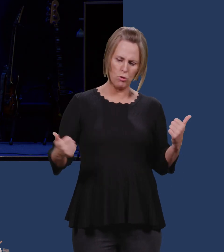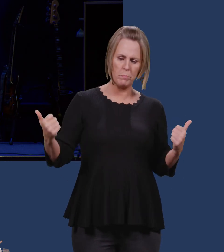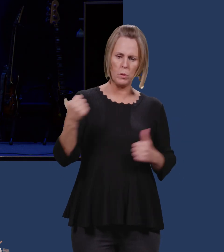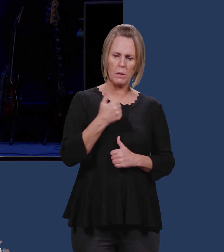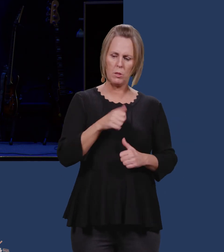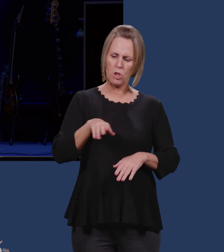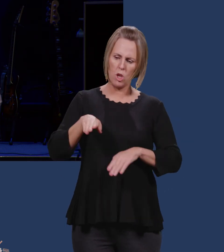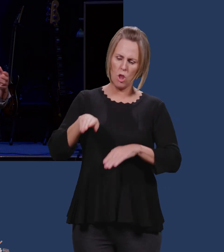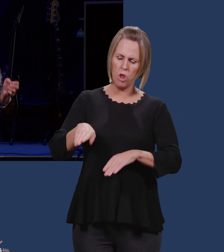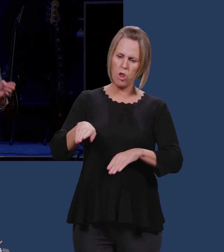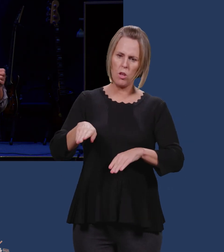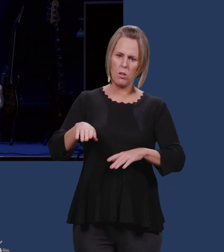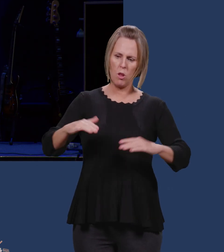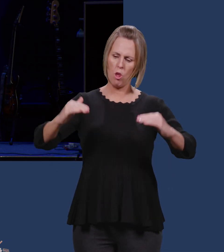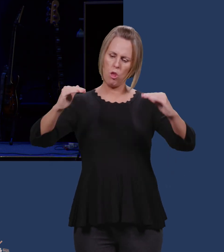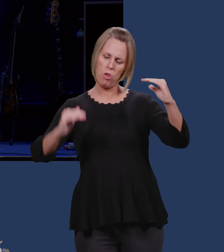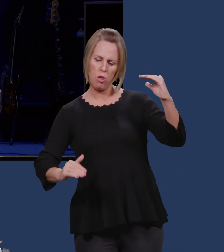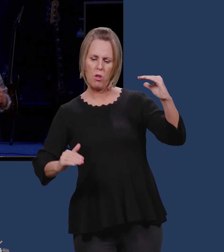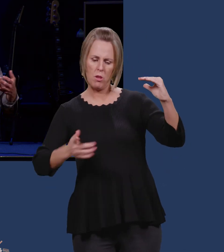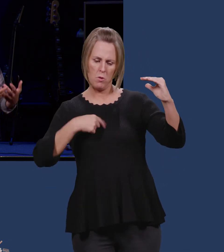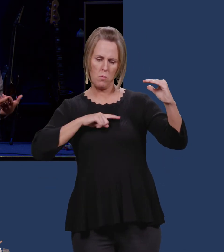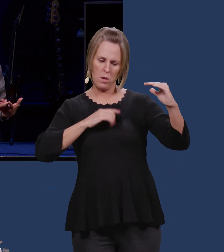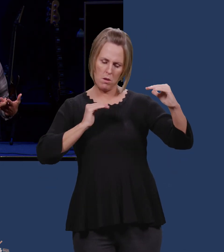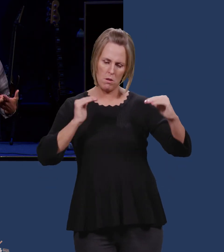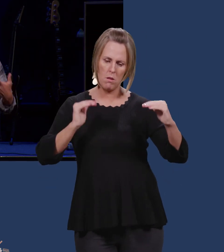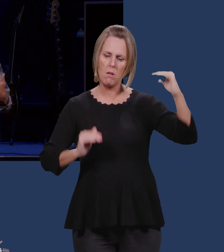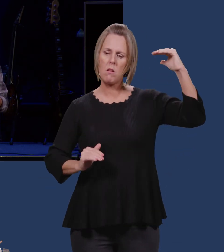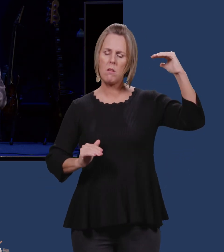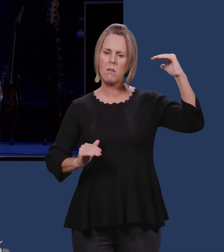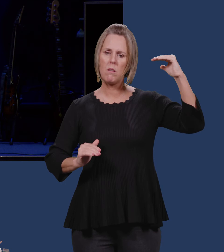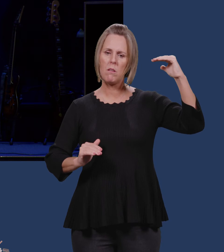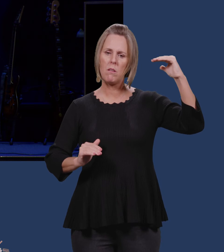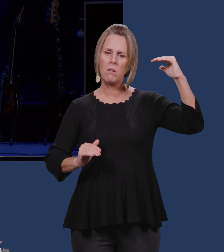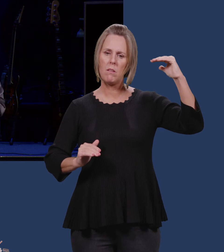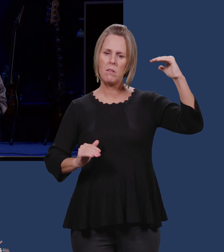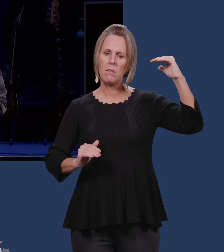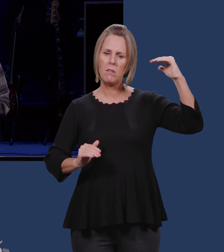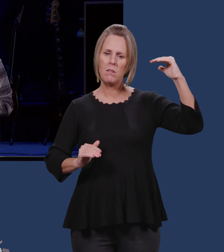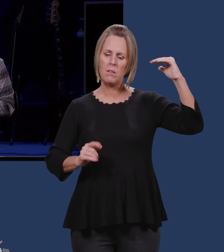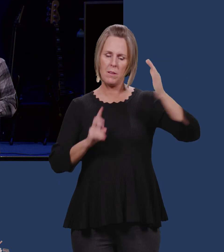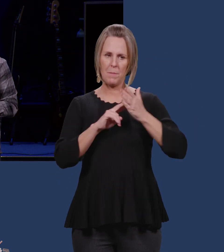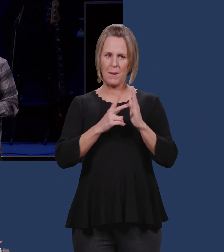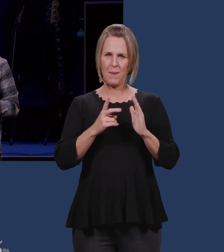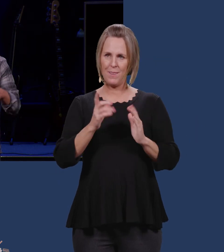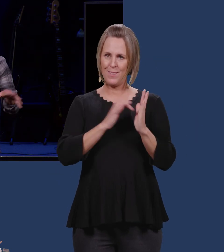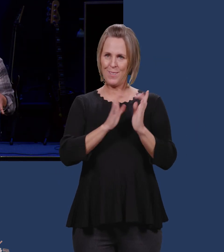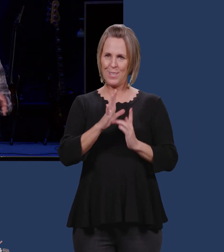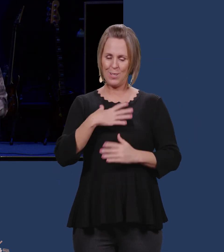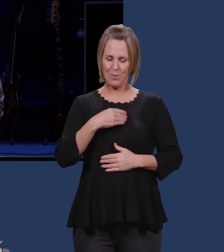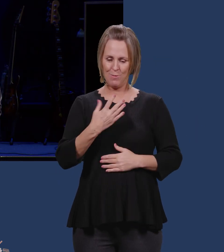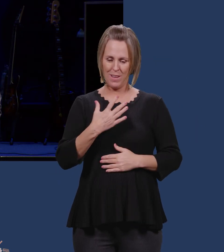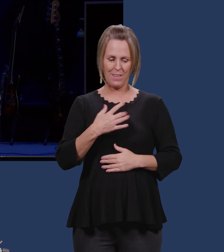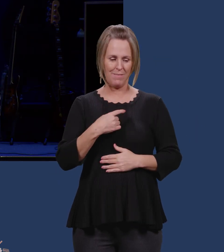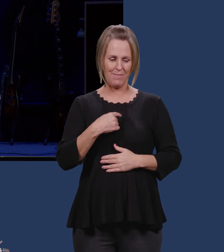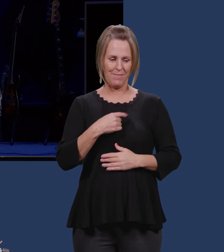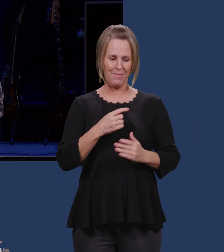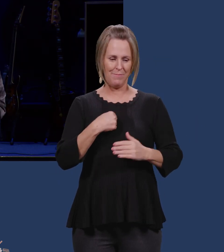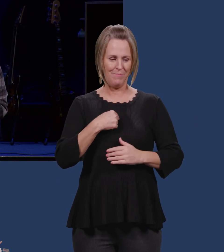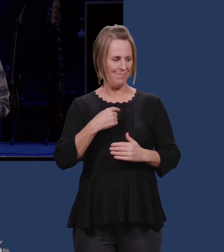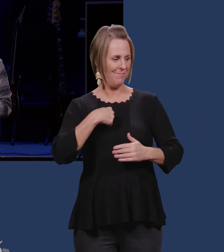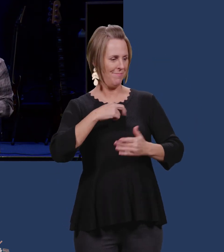a white person, therefore white is good and non-white